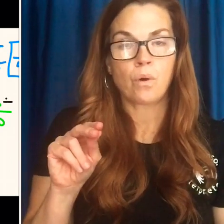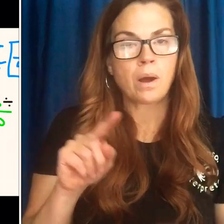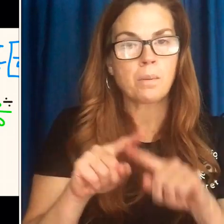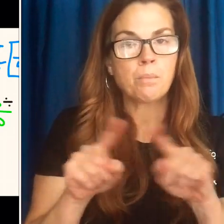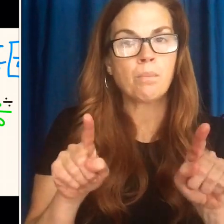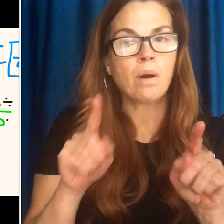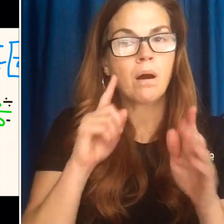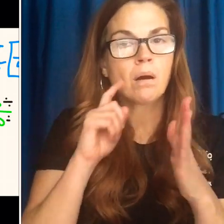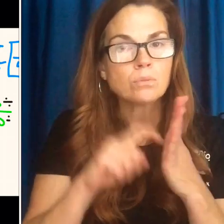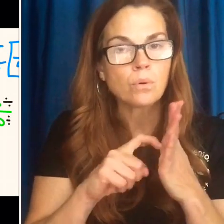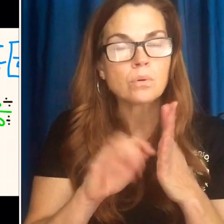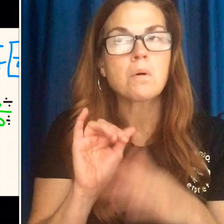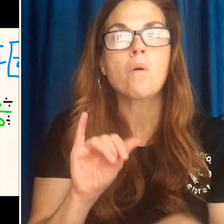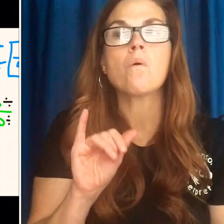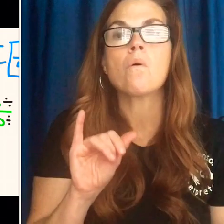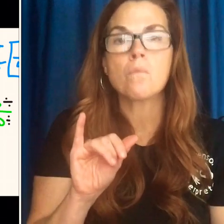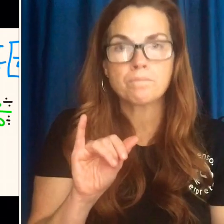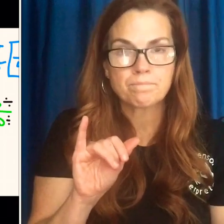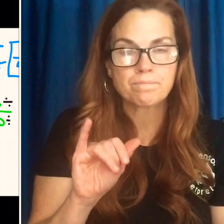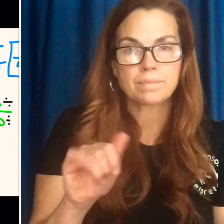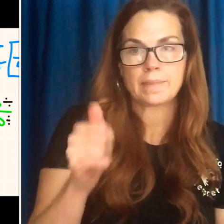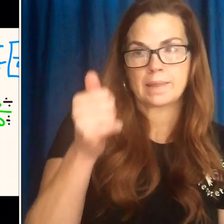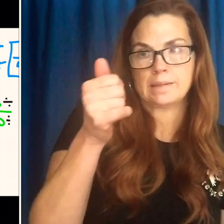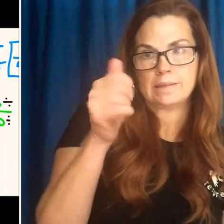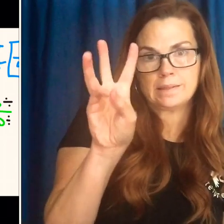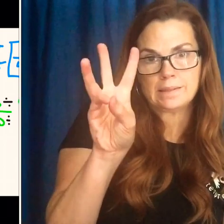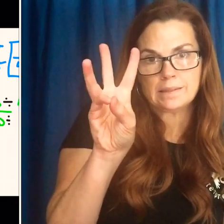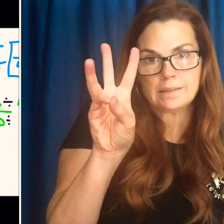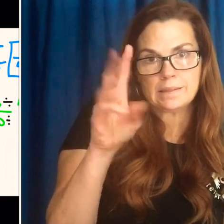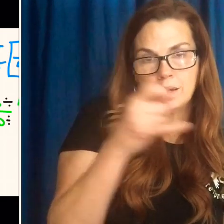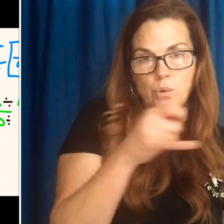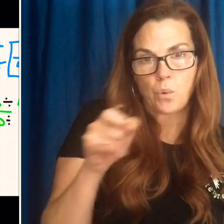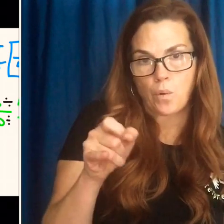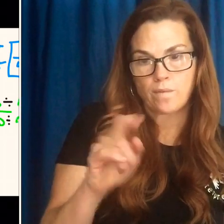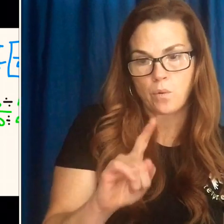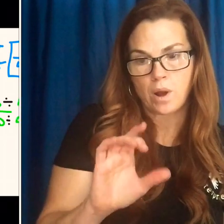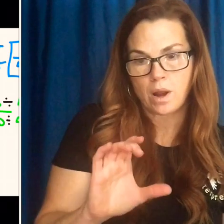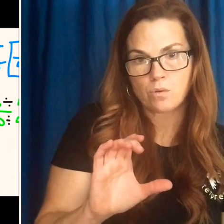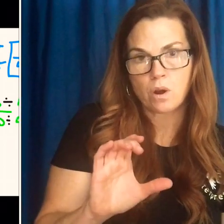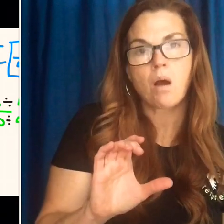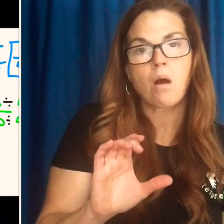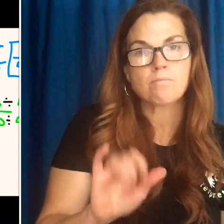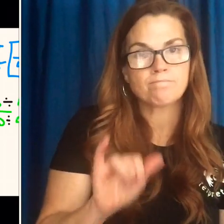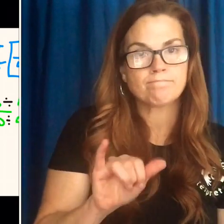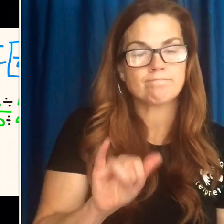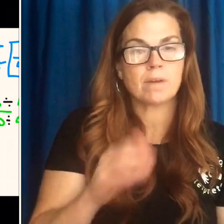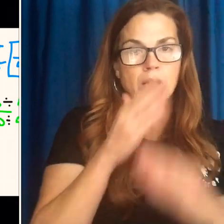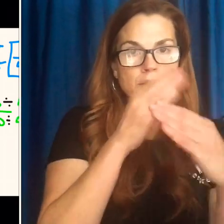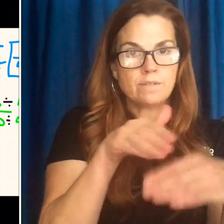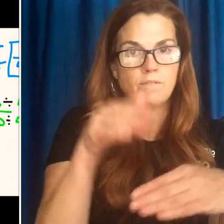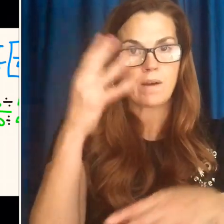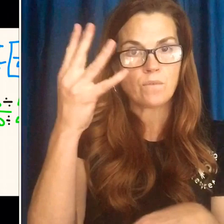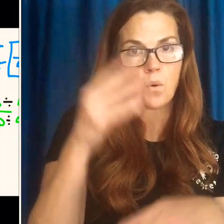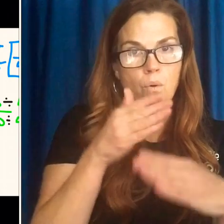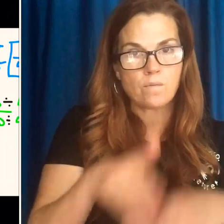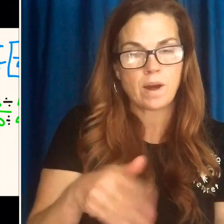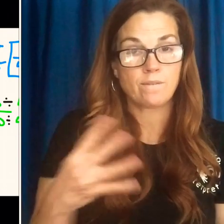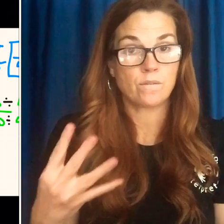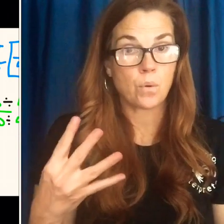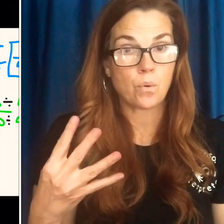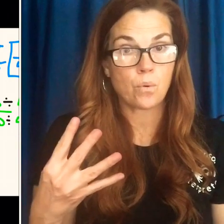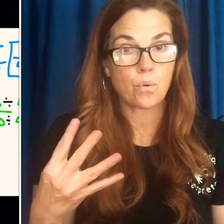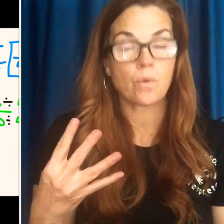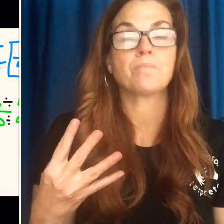could simplify 16 and 100 by 4. And when I divide 16 by 4, I